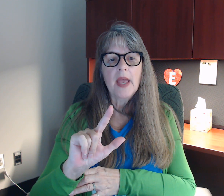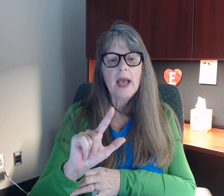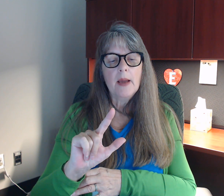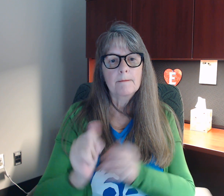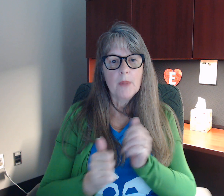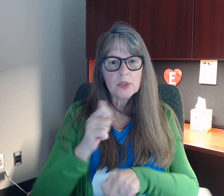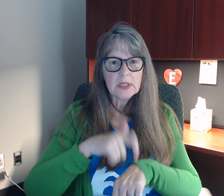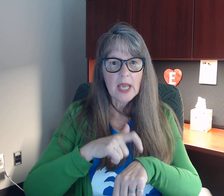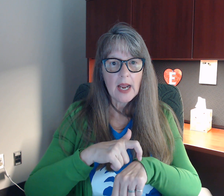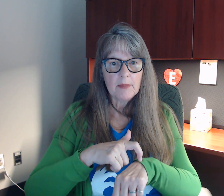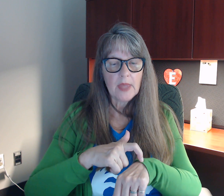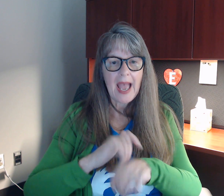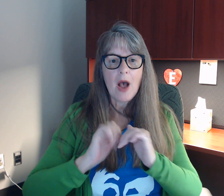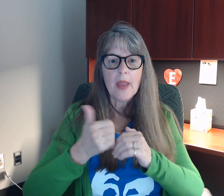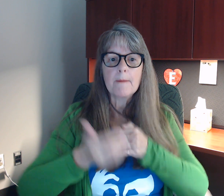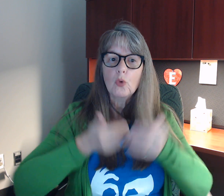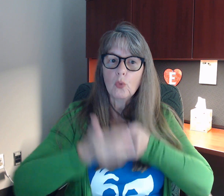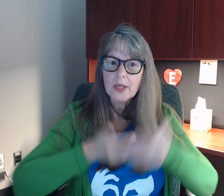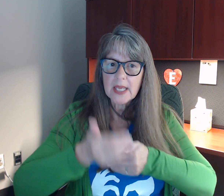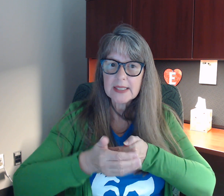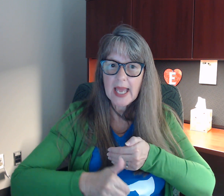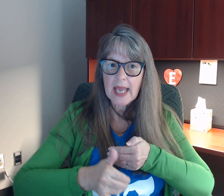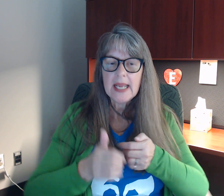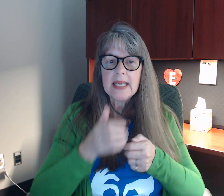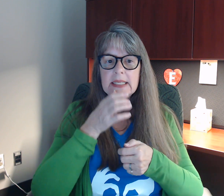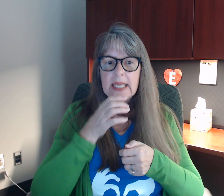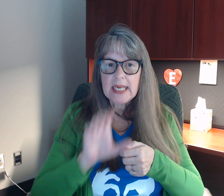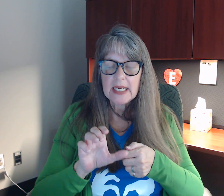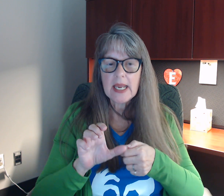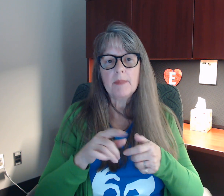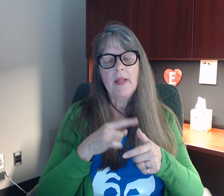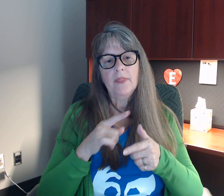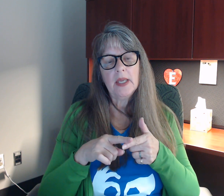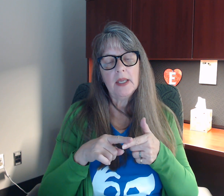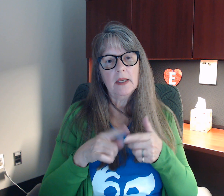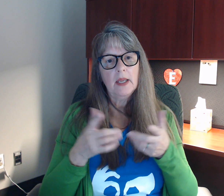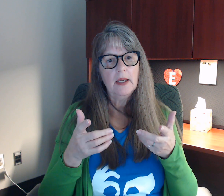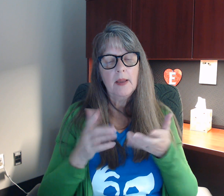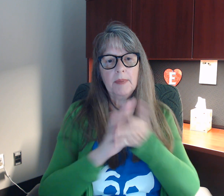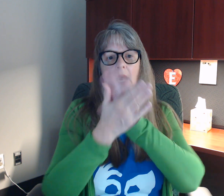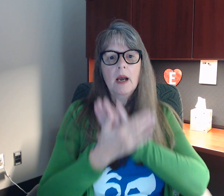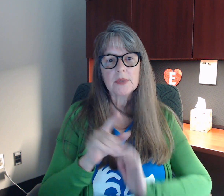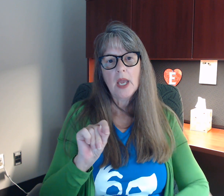That most of the time, how they process that is they heat it up, and then it becomes